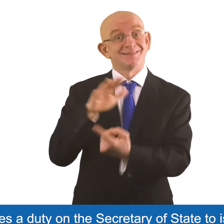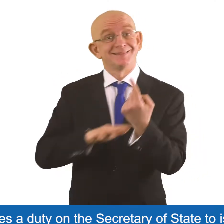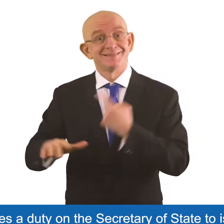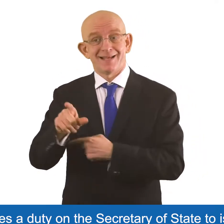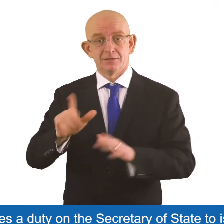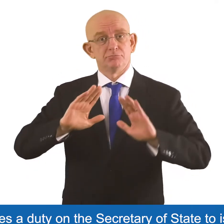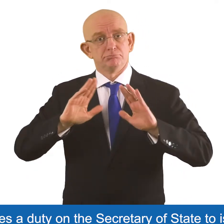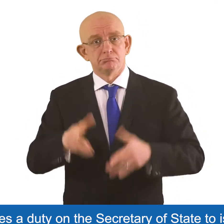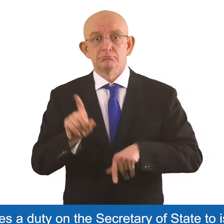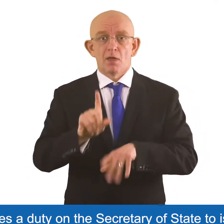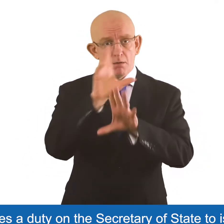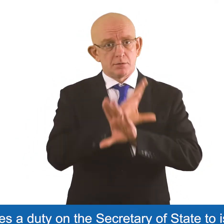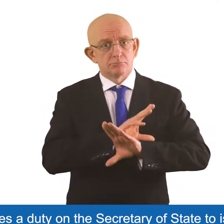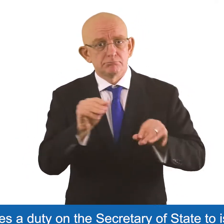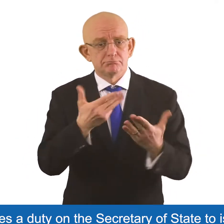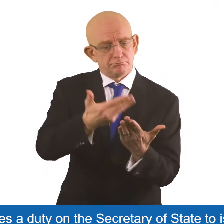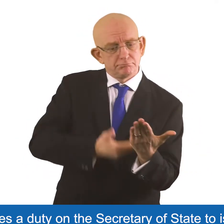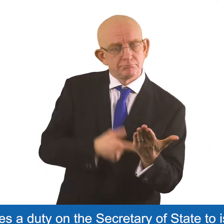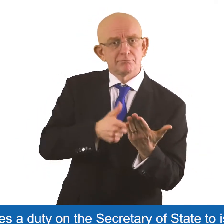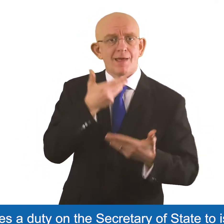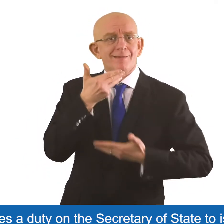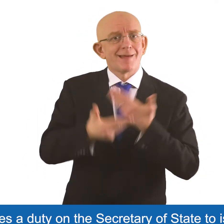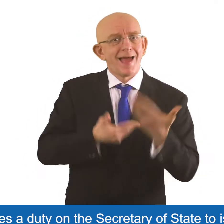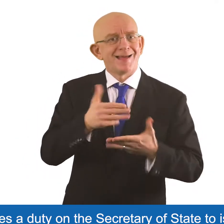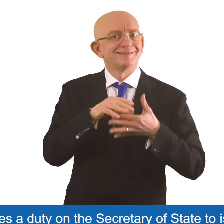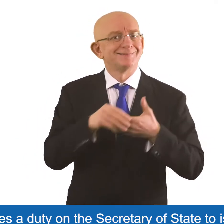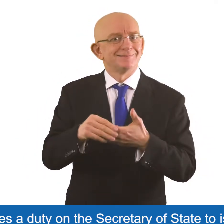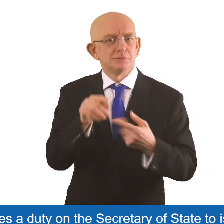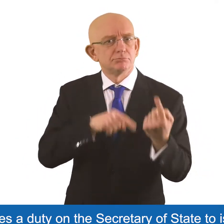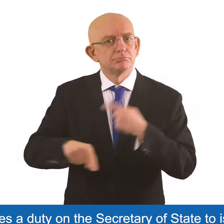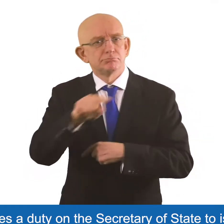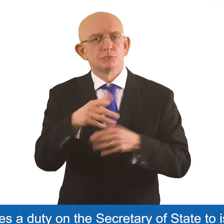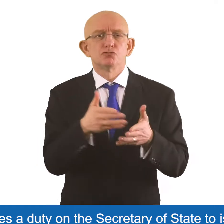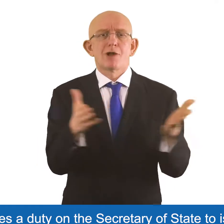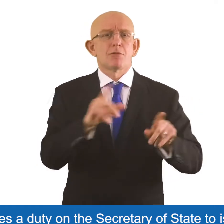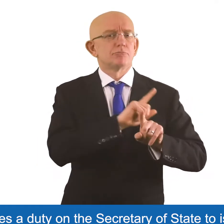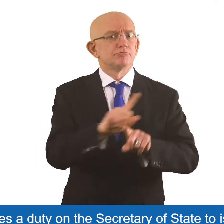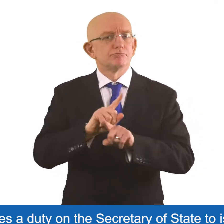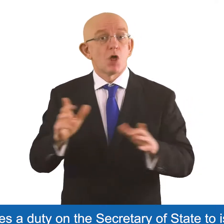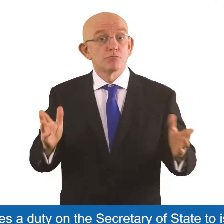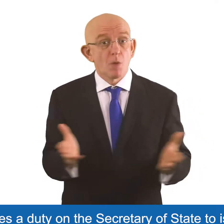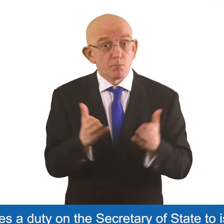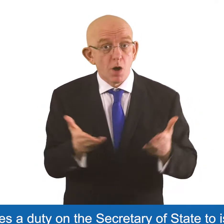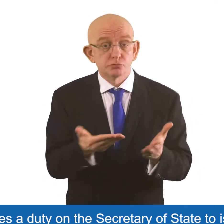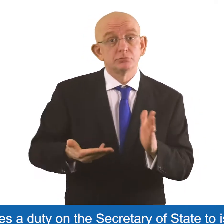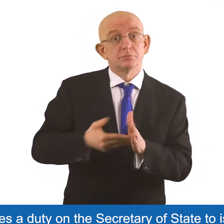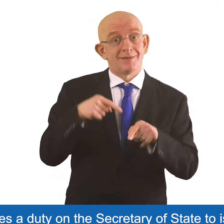Clause 3 places a duty on the Secretary of State to issue guidance on the general promotion and facilitation of British